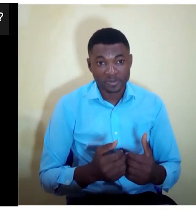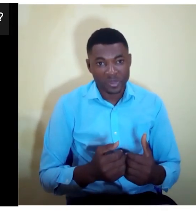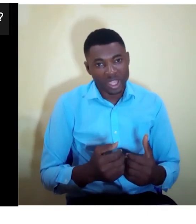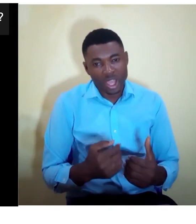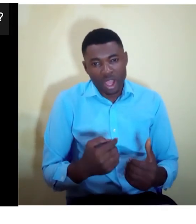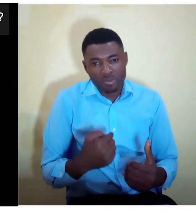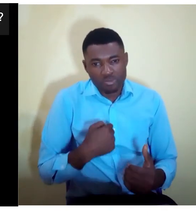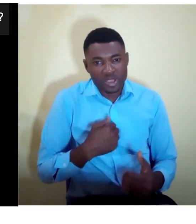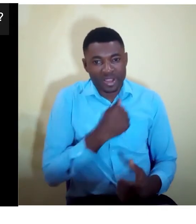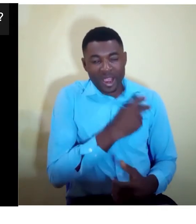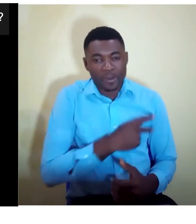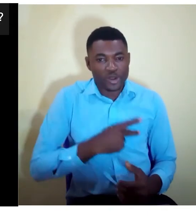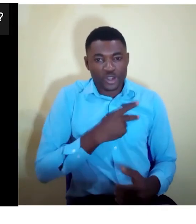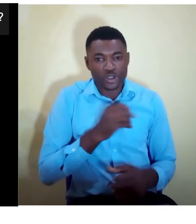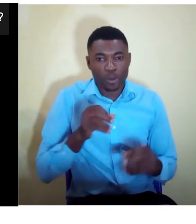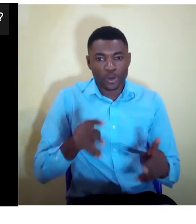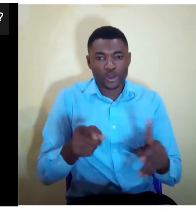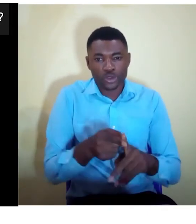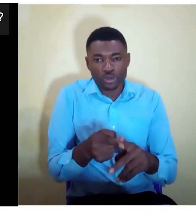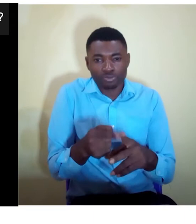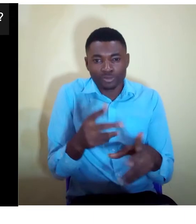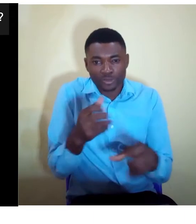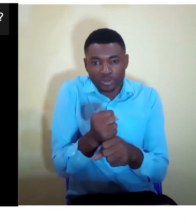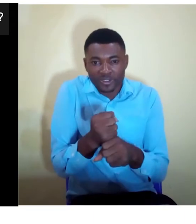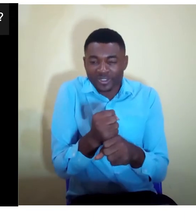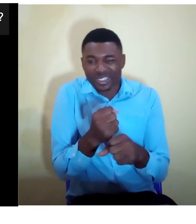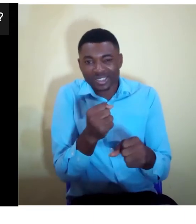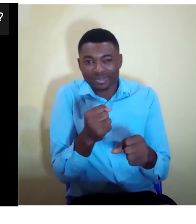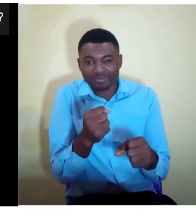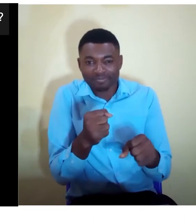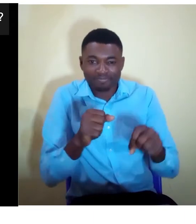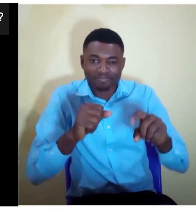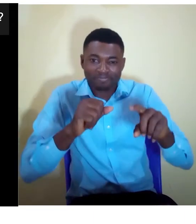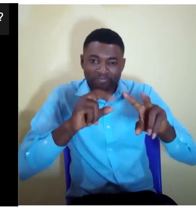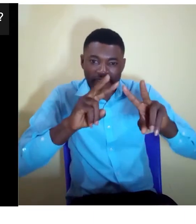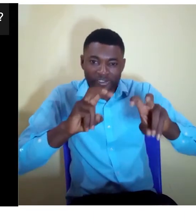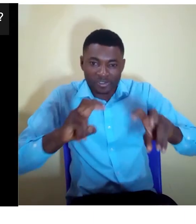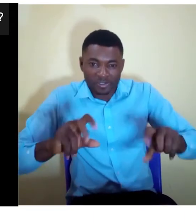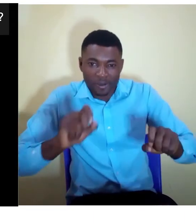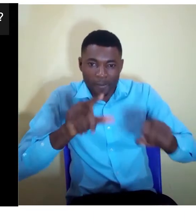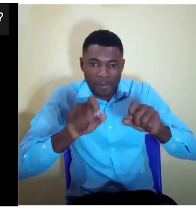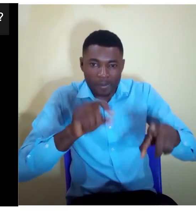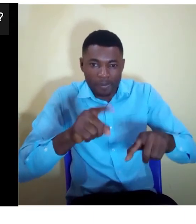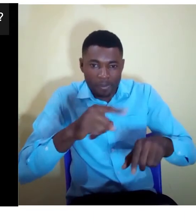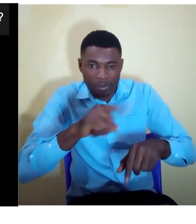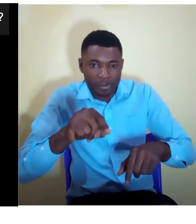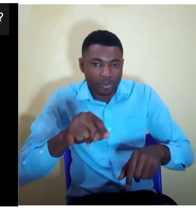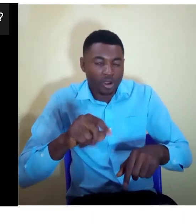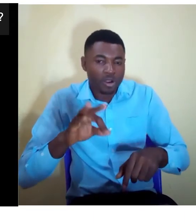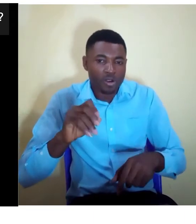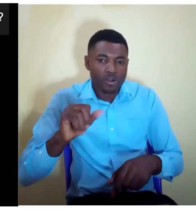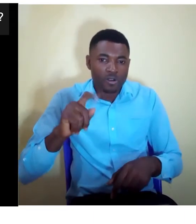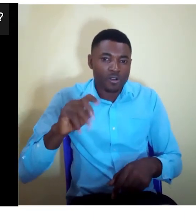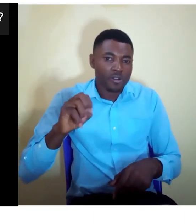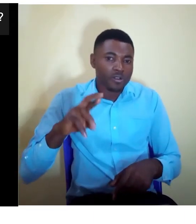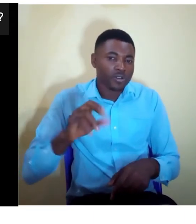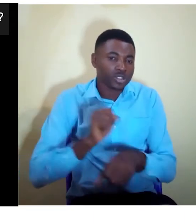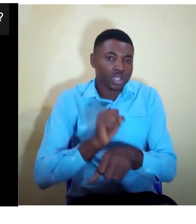I appreciate the opportunity to briefly critique Foster's work at the intersections of